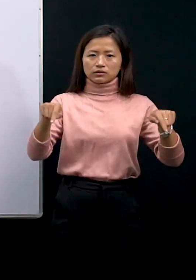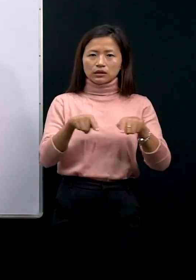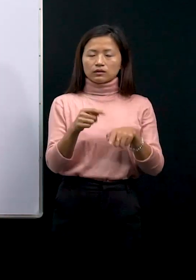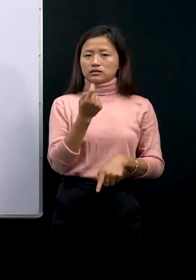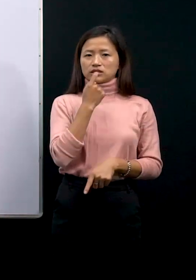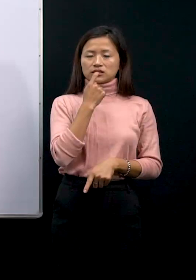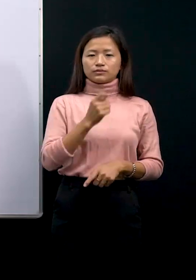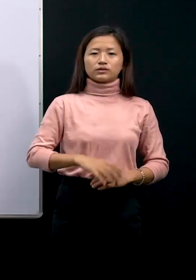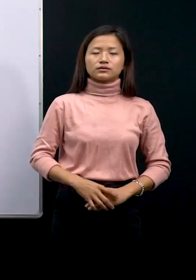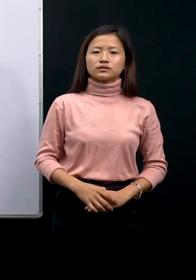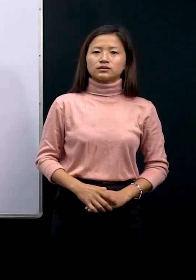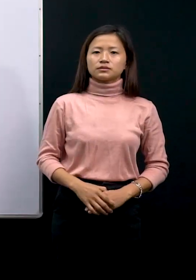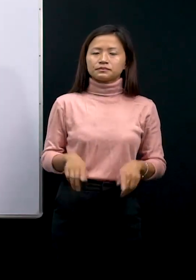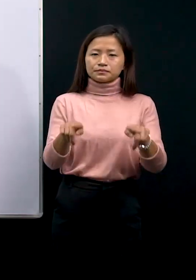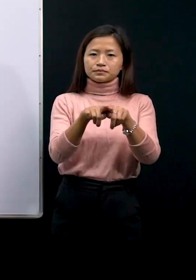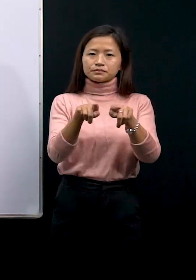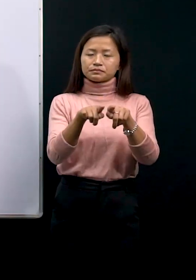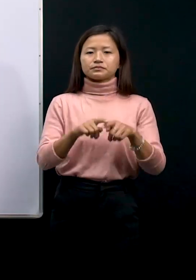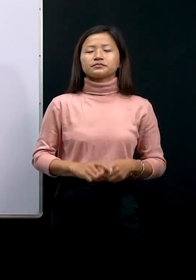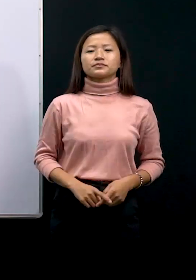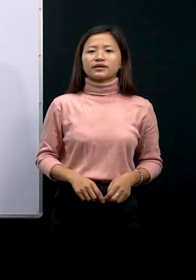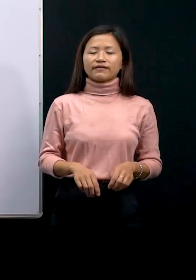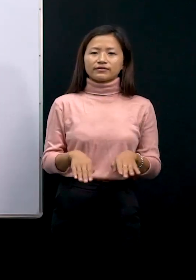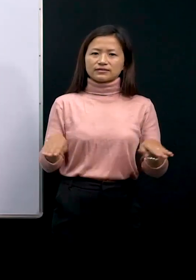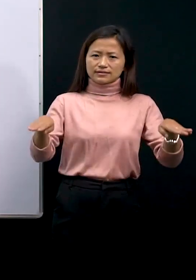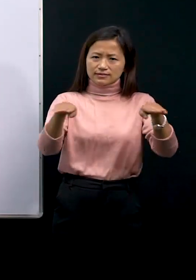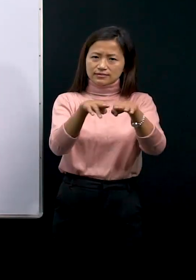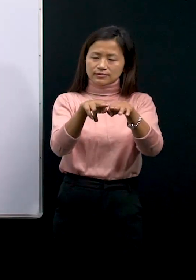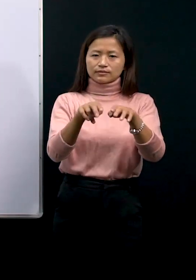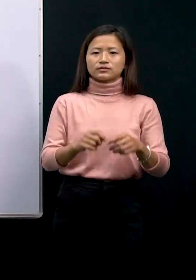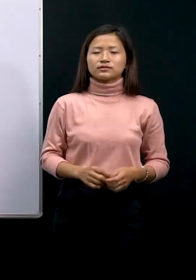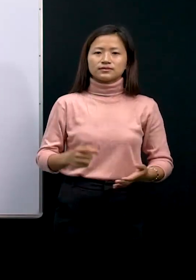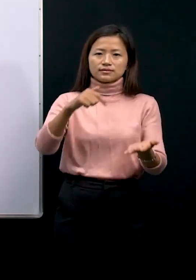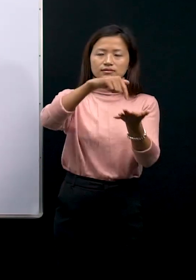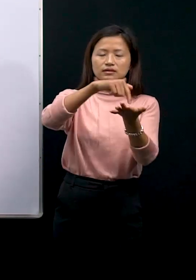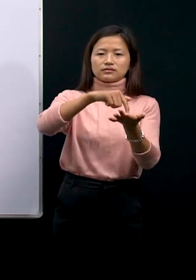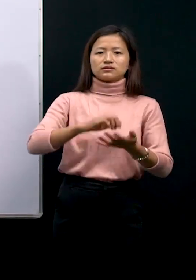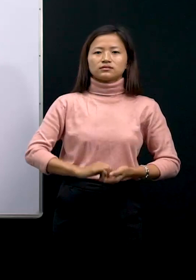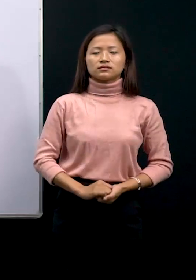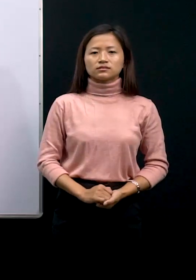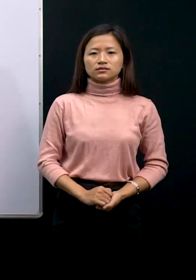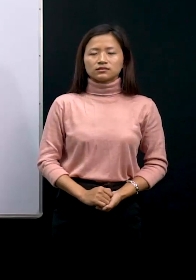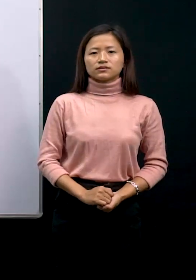Circle 2. Both the circles are having same center. Understood?